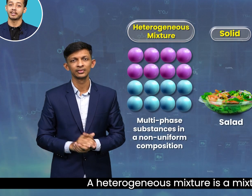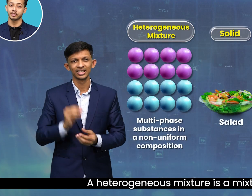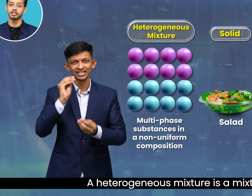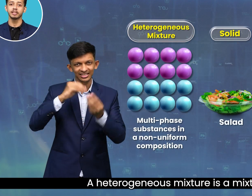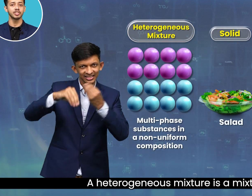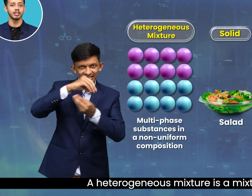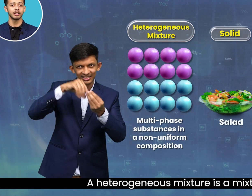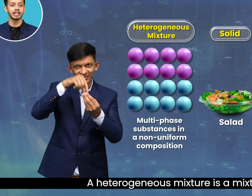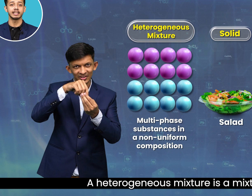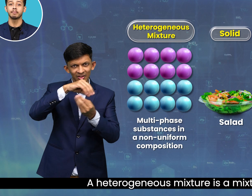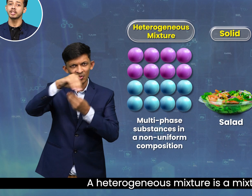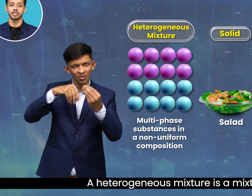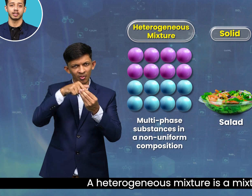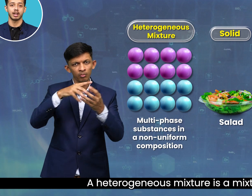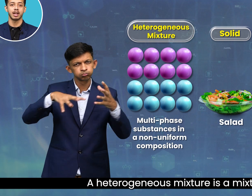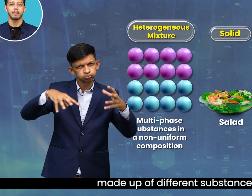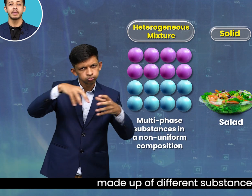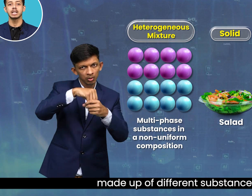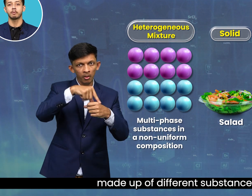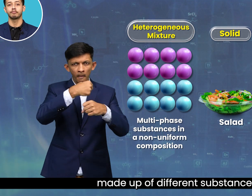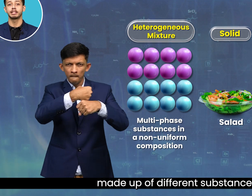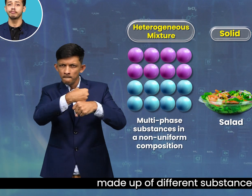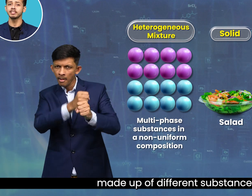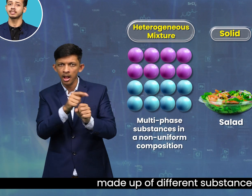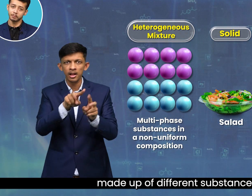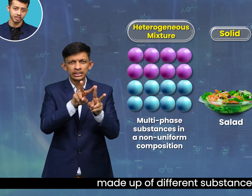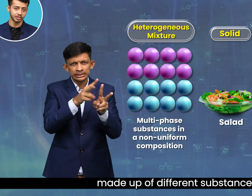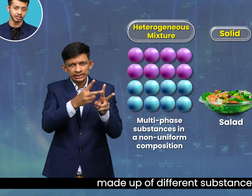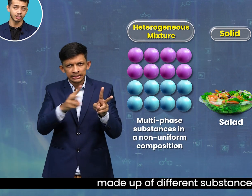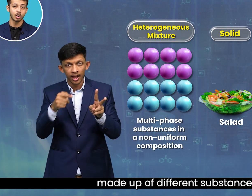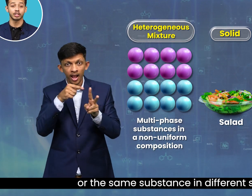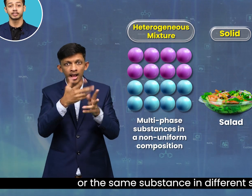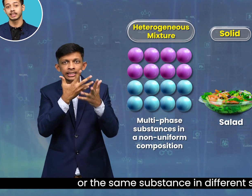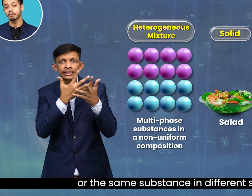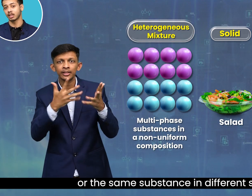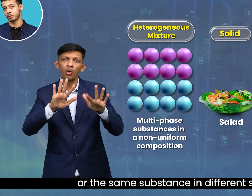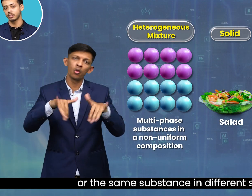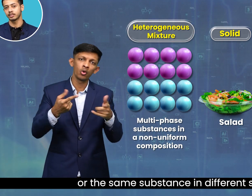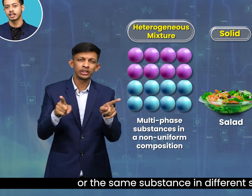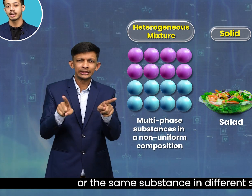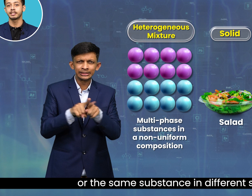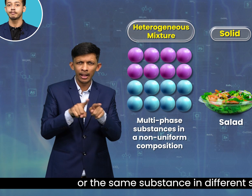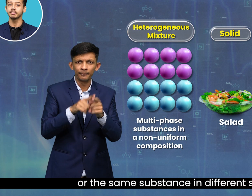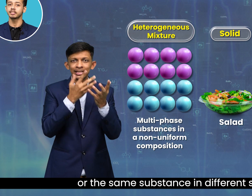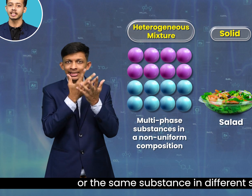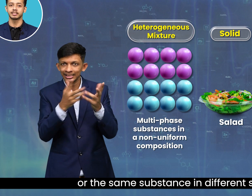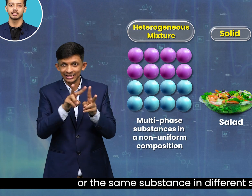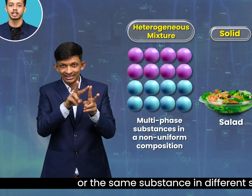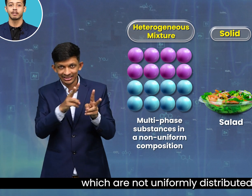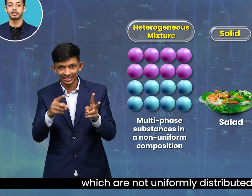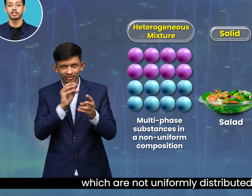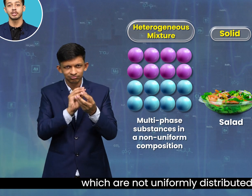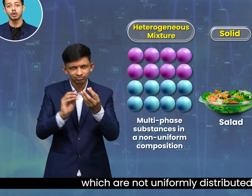A heterogeneous mixture is a mixture made up of different substances or the same substance in different